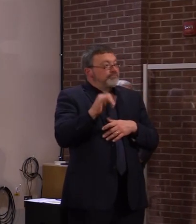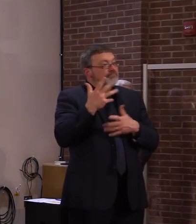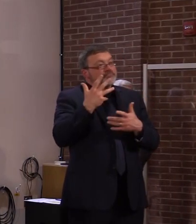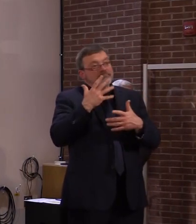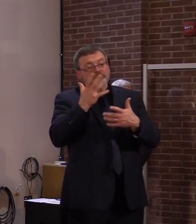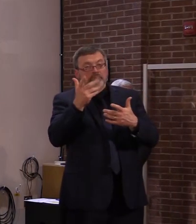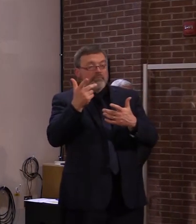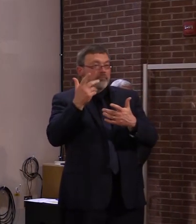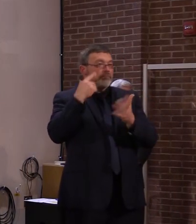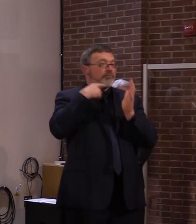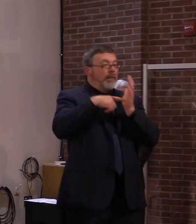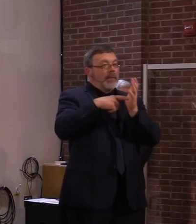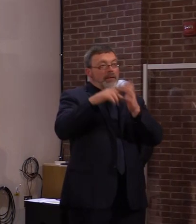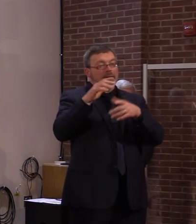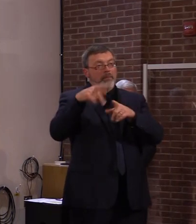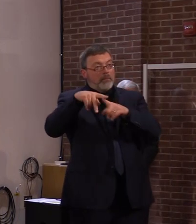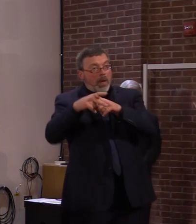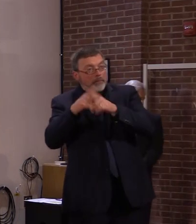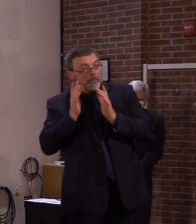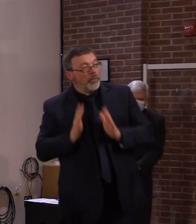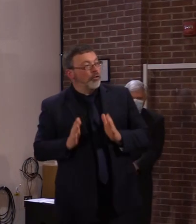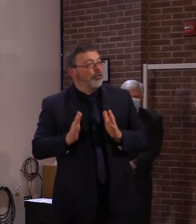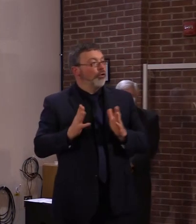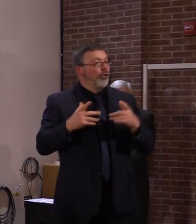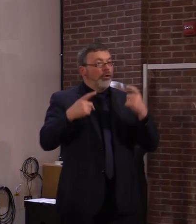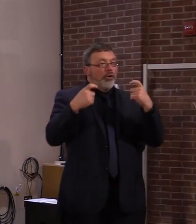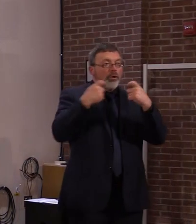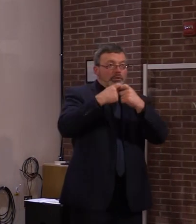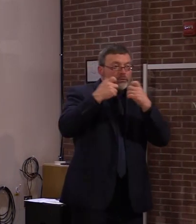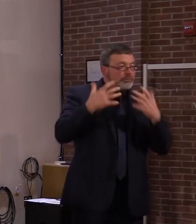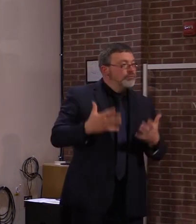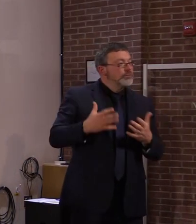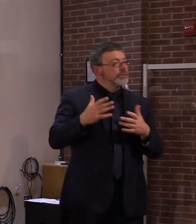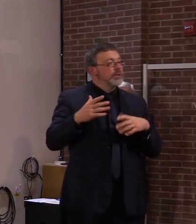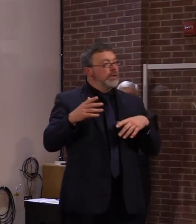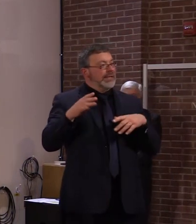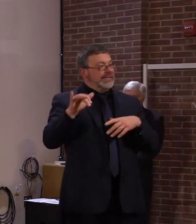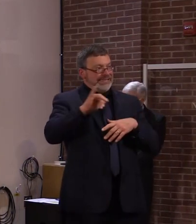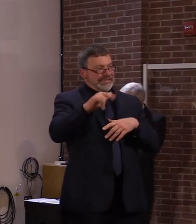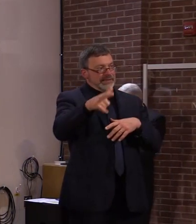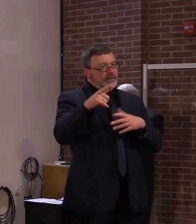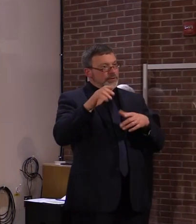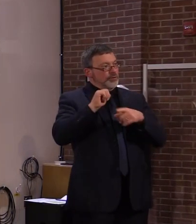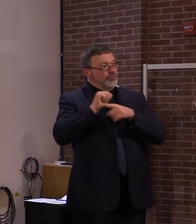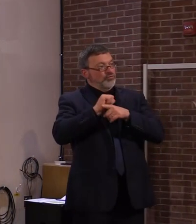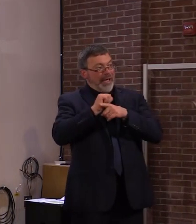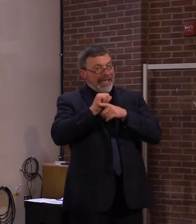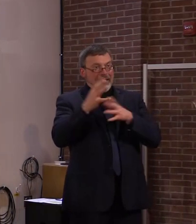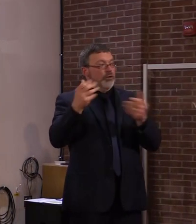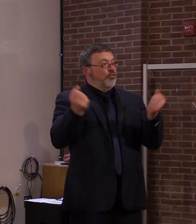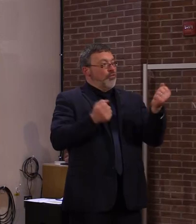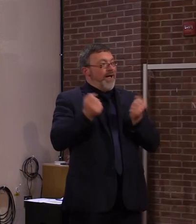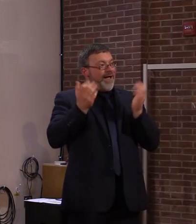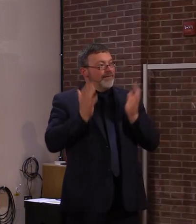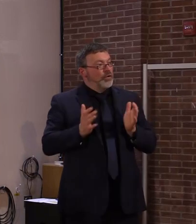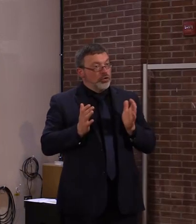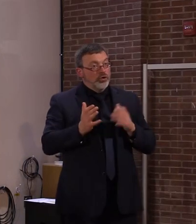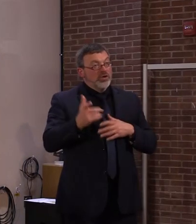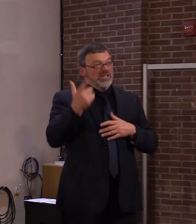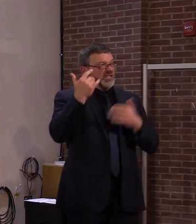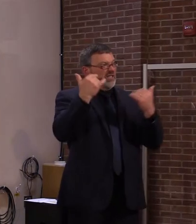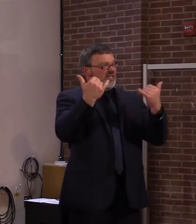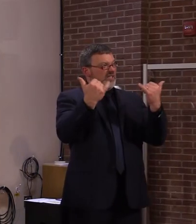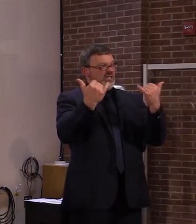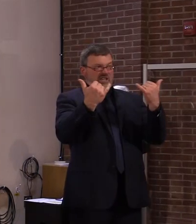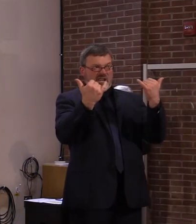they're looking for alternatives. So let's say line striping. I know there was a shortage of paint for line striping. So